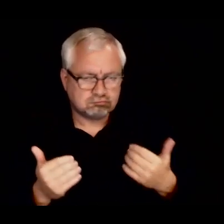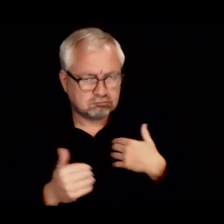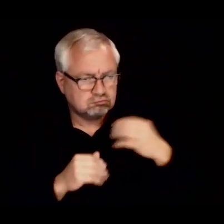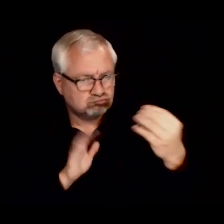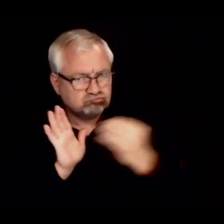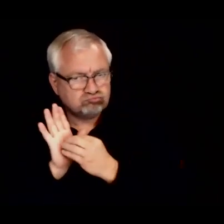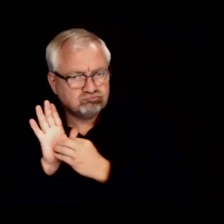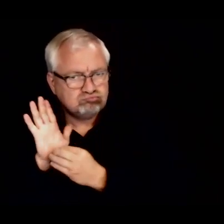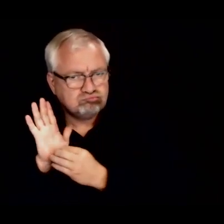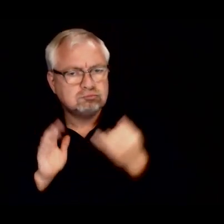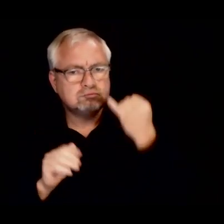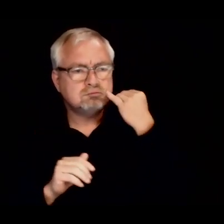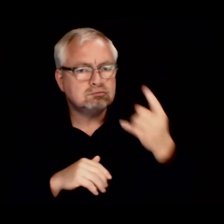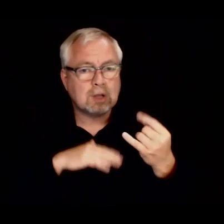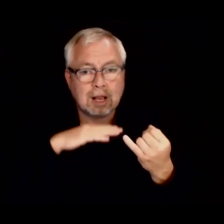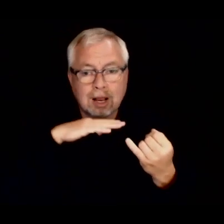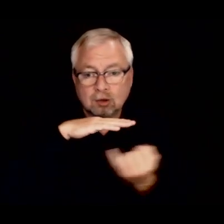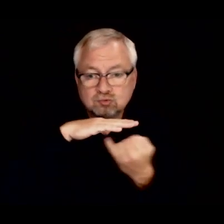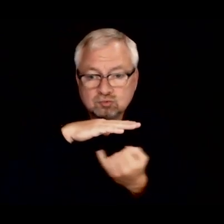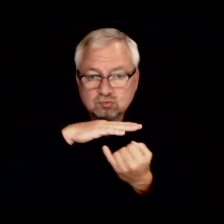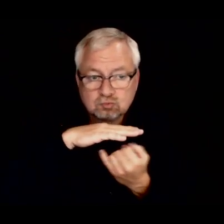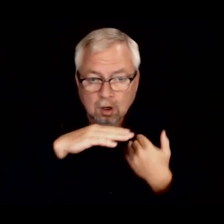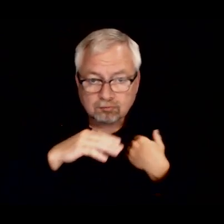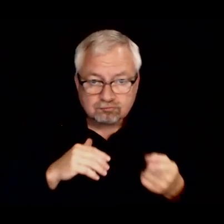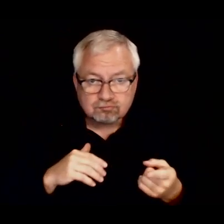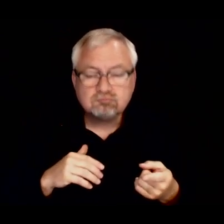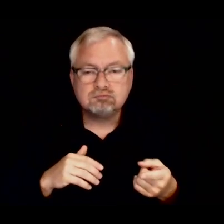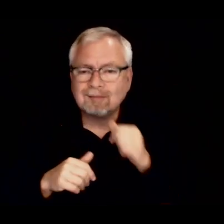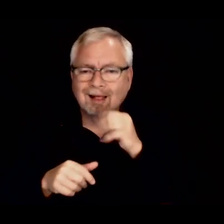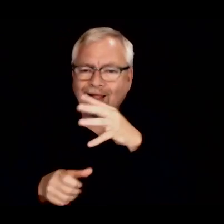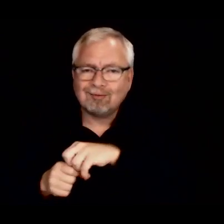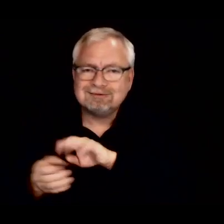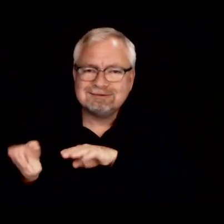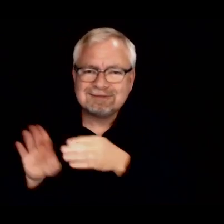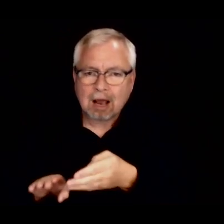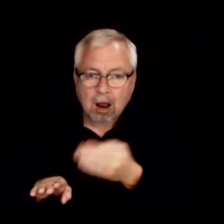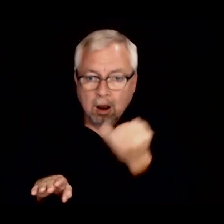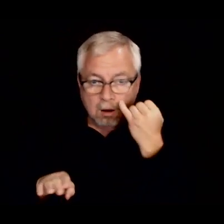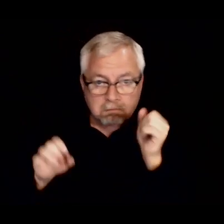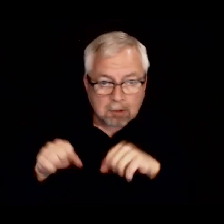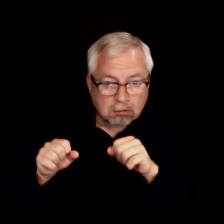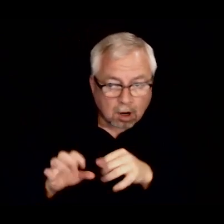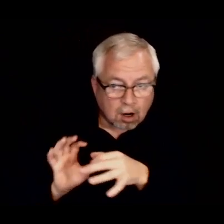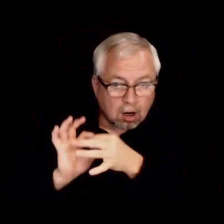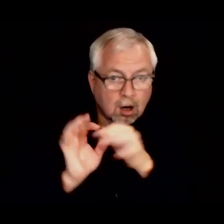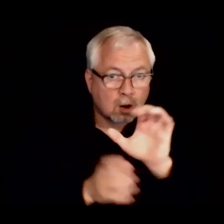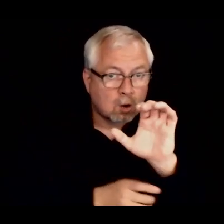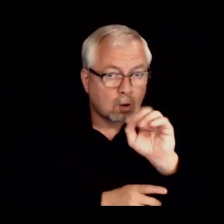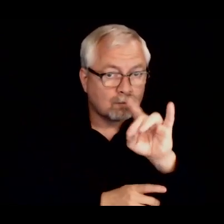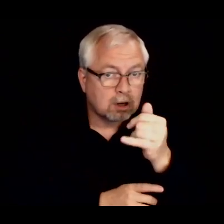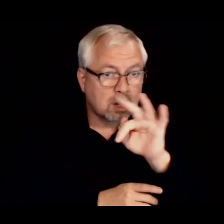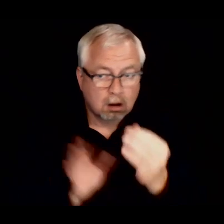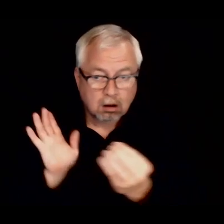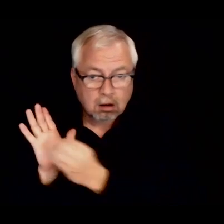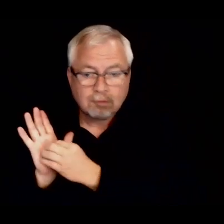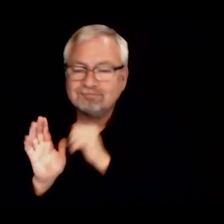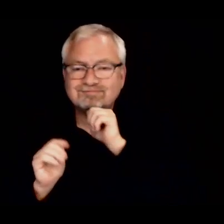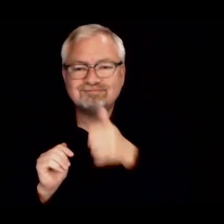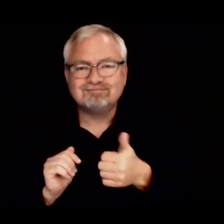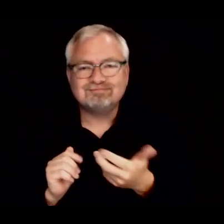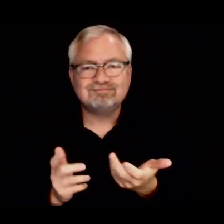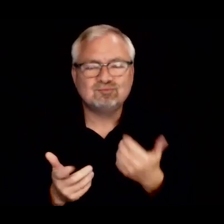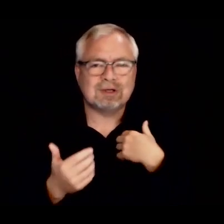deaths, including probable COVID-19 deaths on our site. These are deaths that list COVID-19 on the death certificate but do not have a